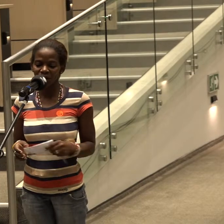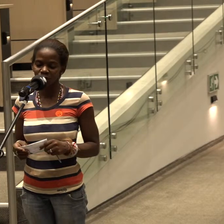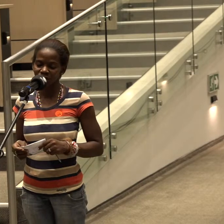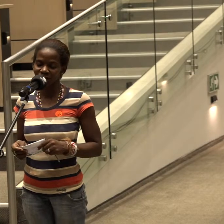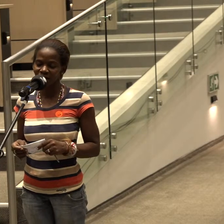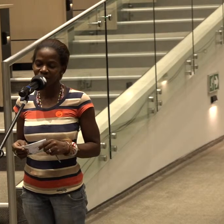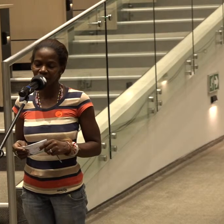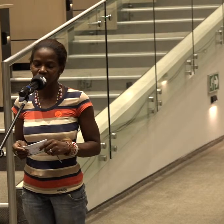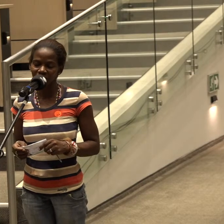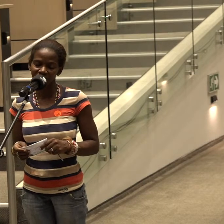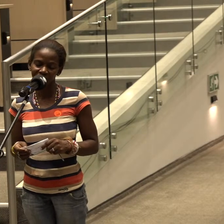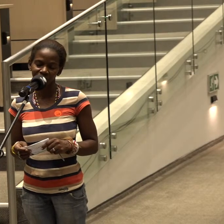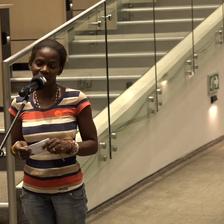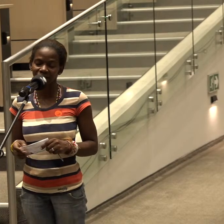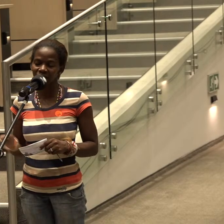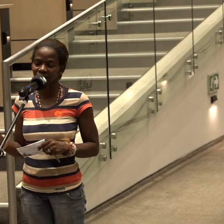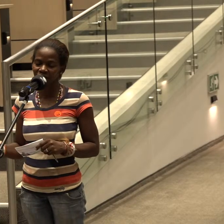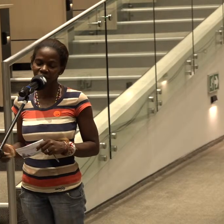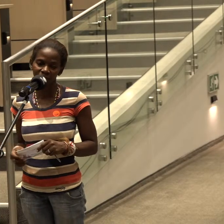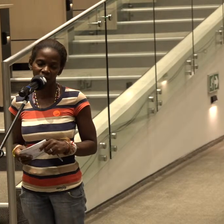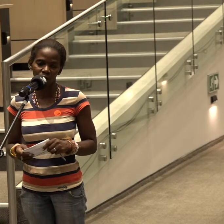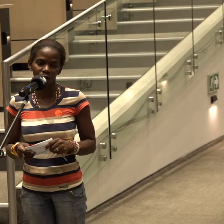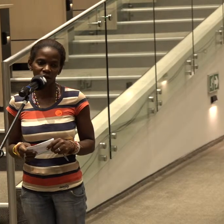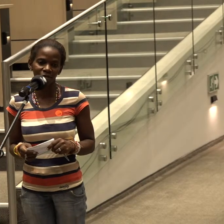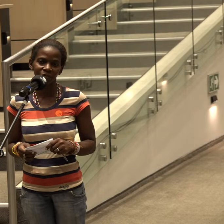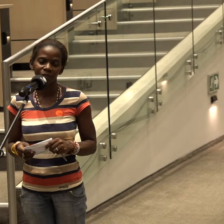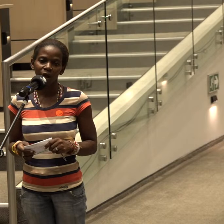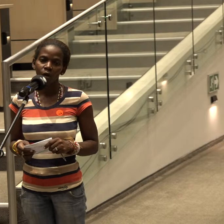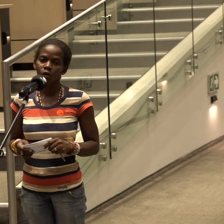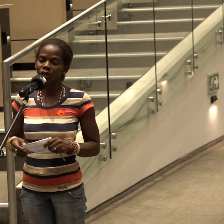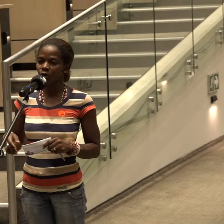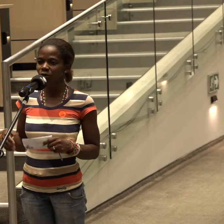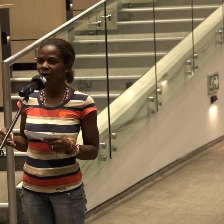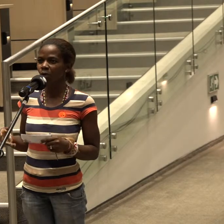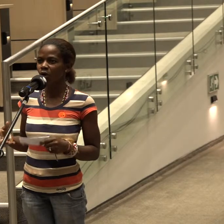I'm a Melody I marry me as a leadership